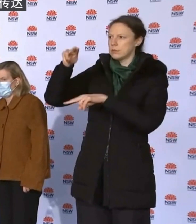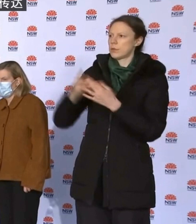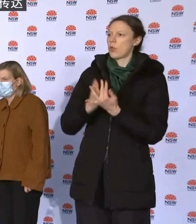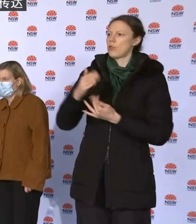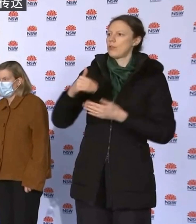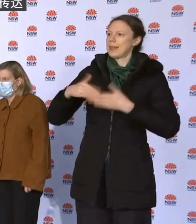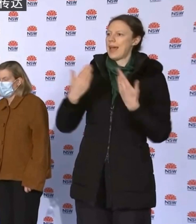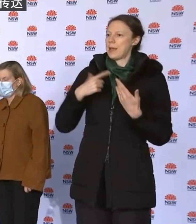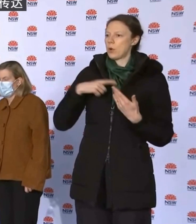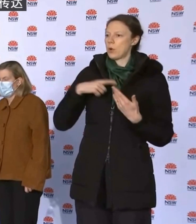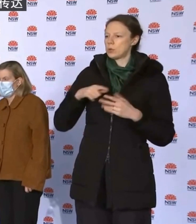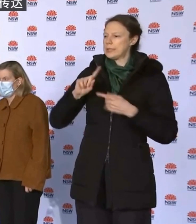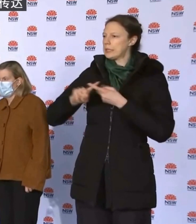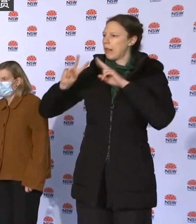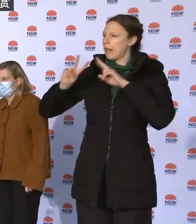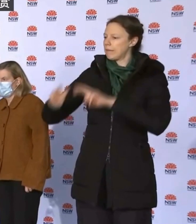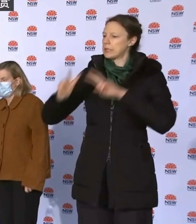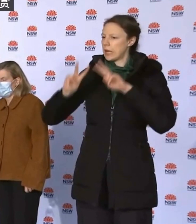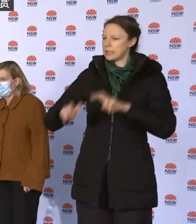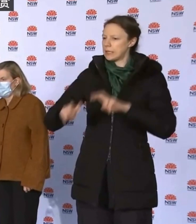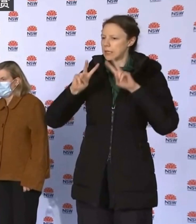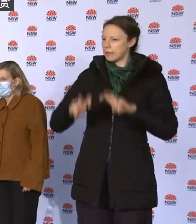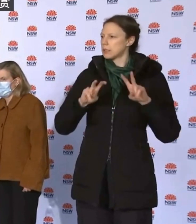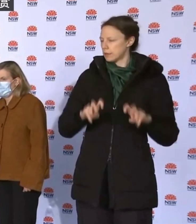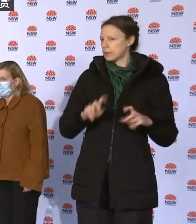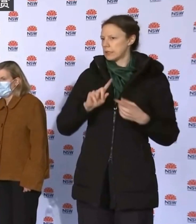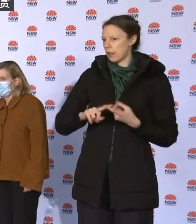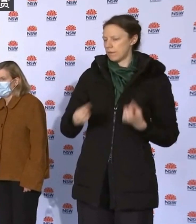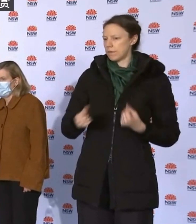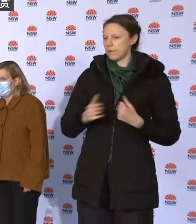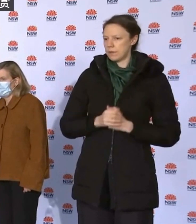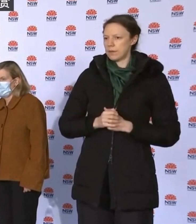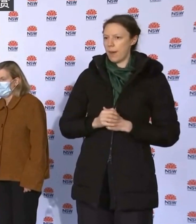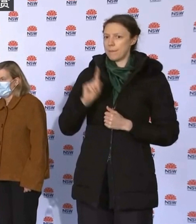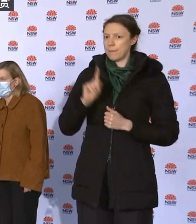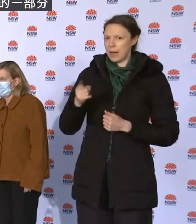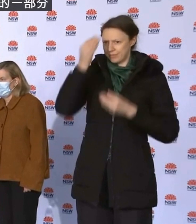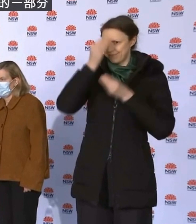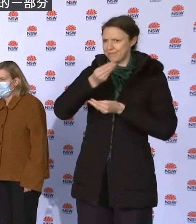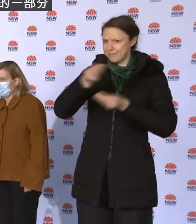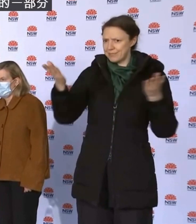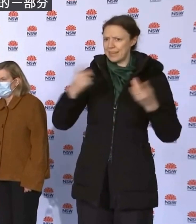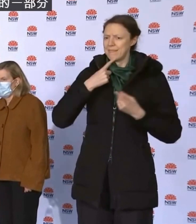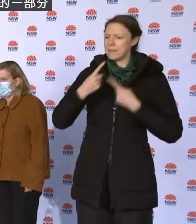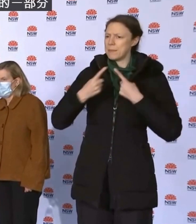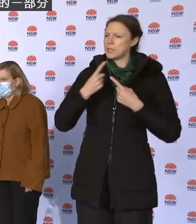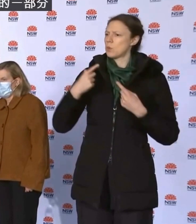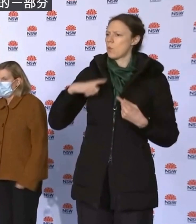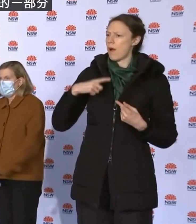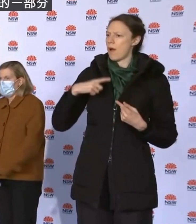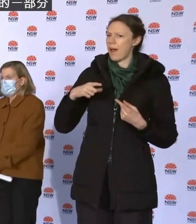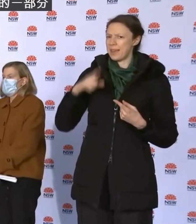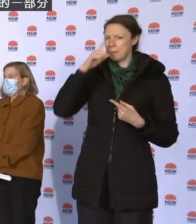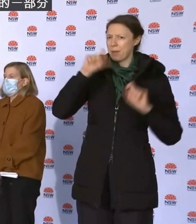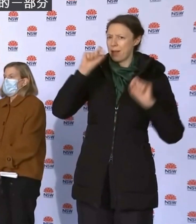investigation. But what we hope to achieve by conveying the information is to allow people to appreciate the context, why we're